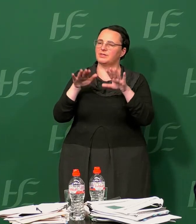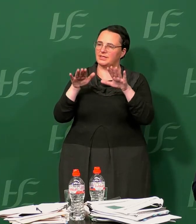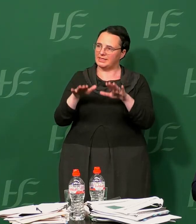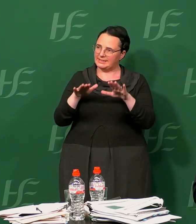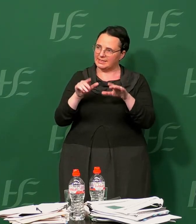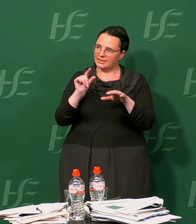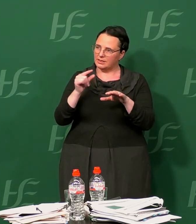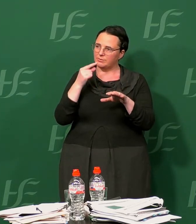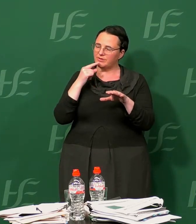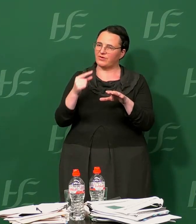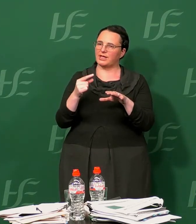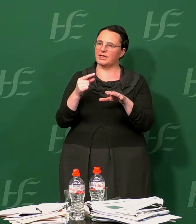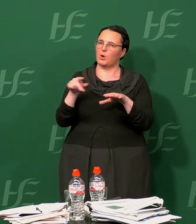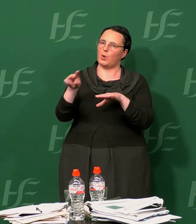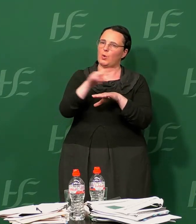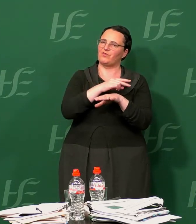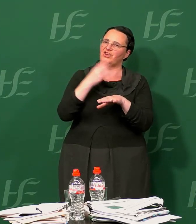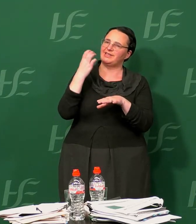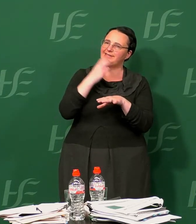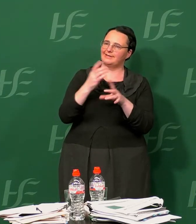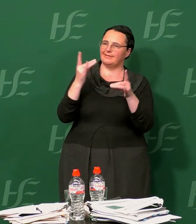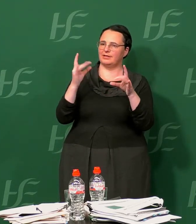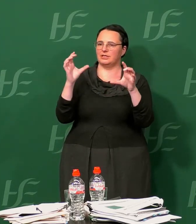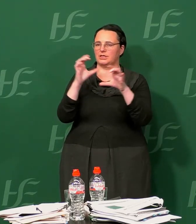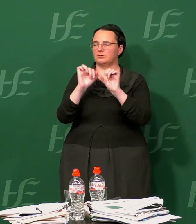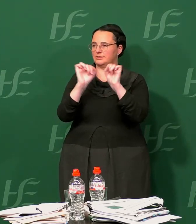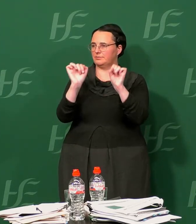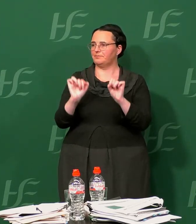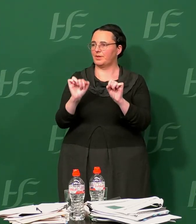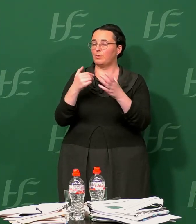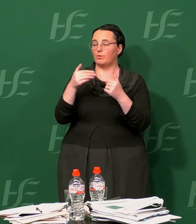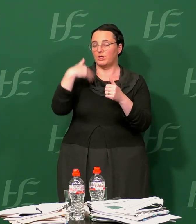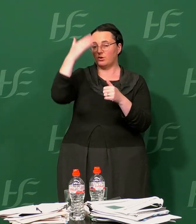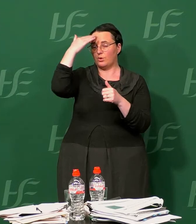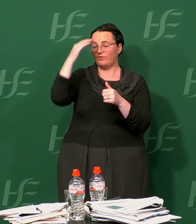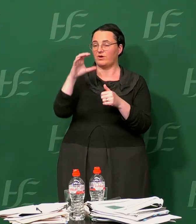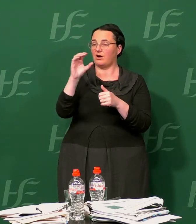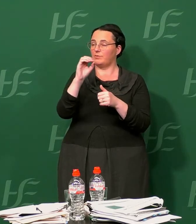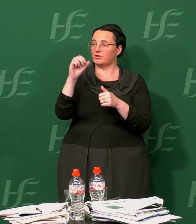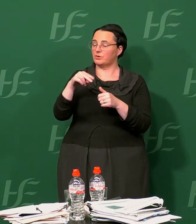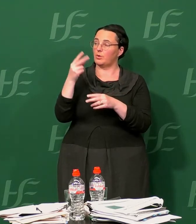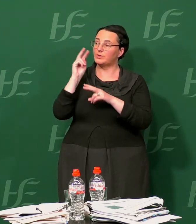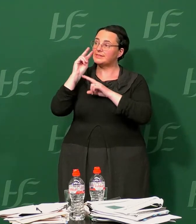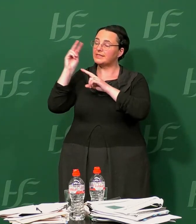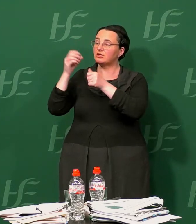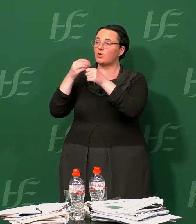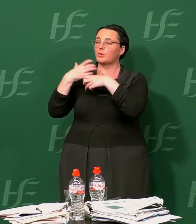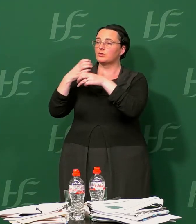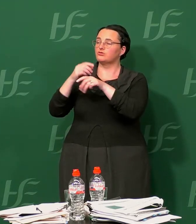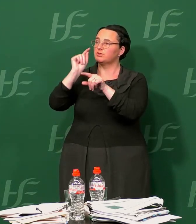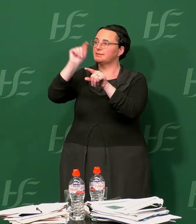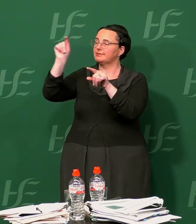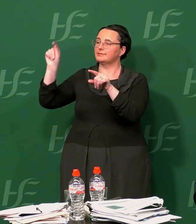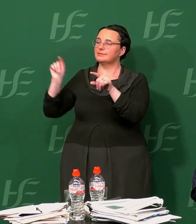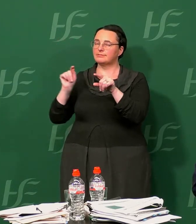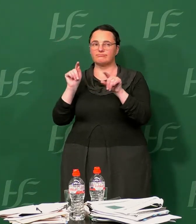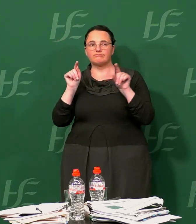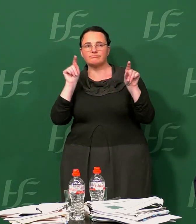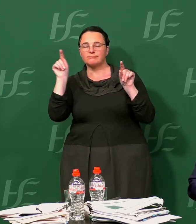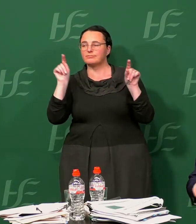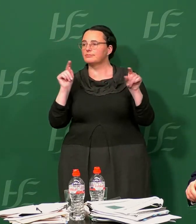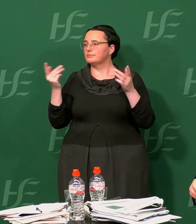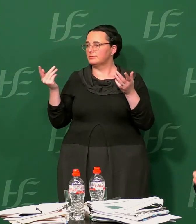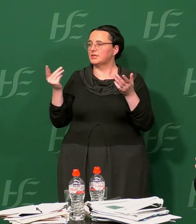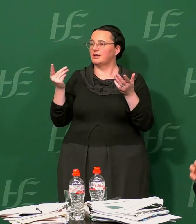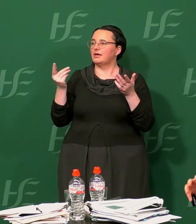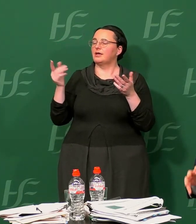very overheated healthcare system. All we know about the Omicron is what we're seeing from abroad, and the pointers to that is